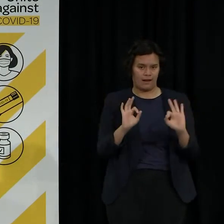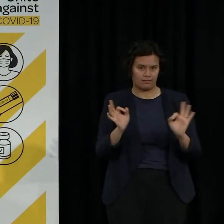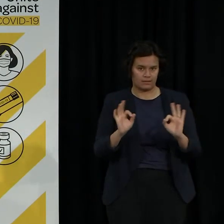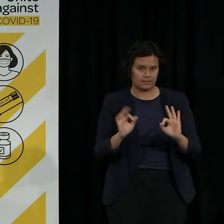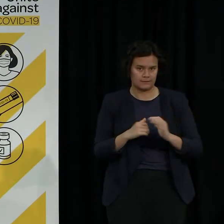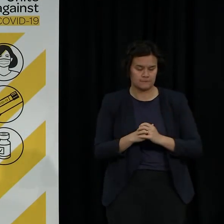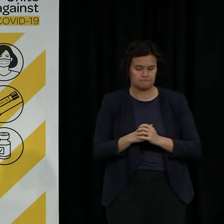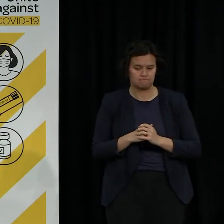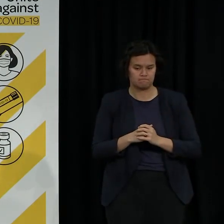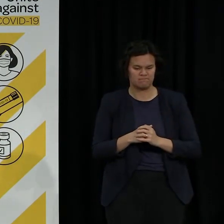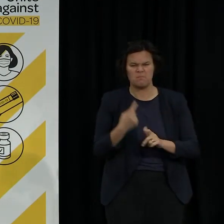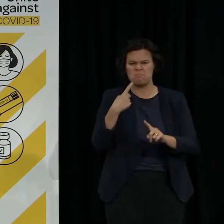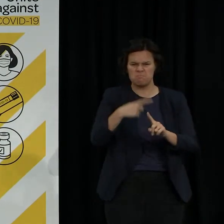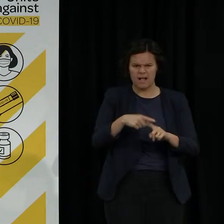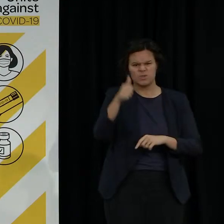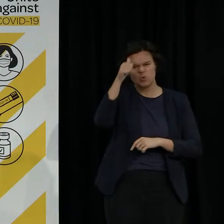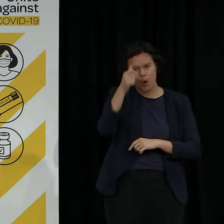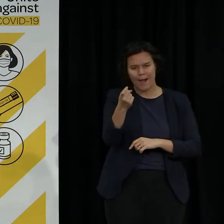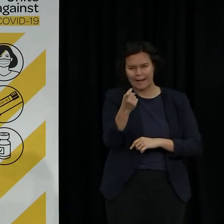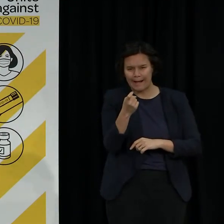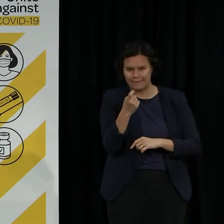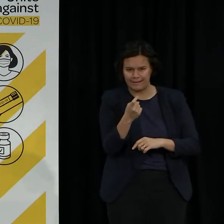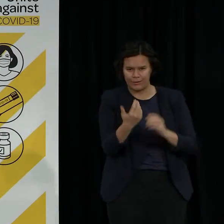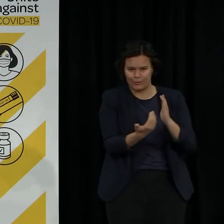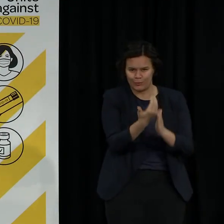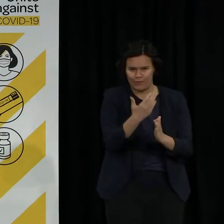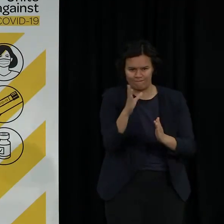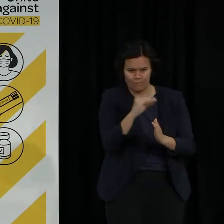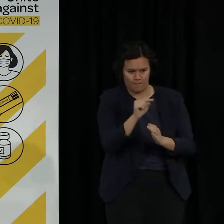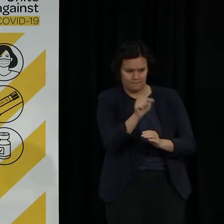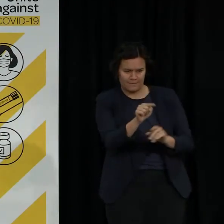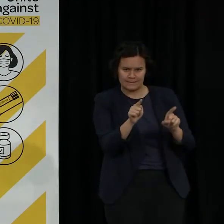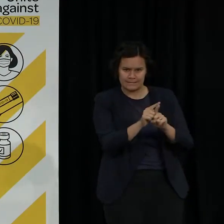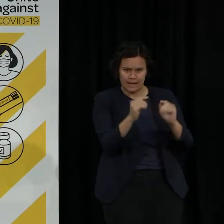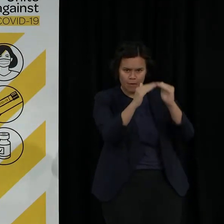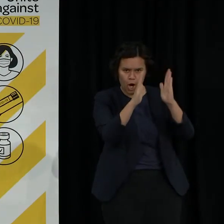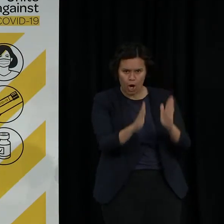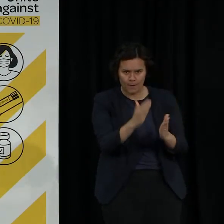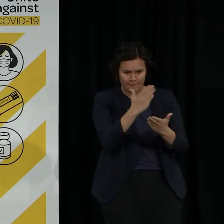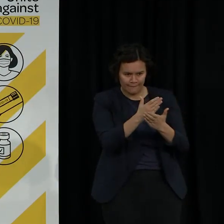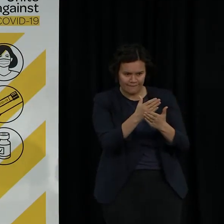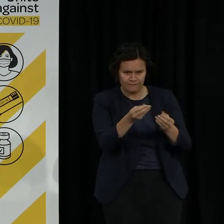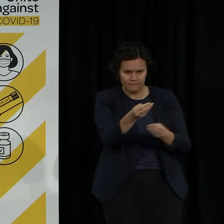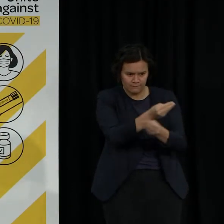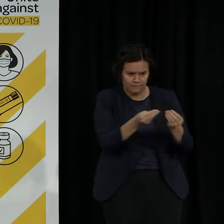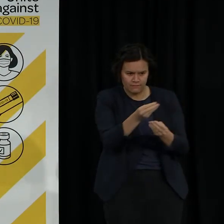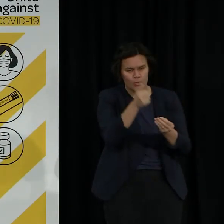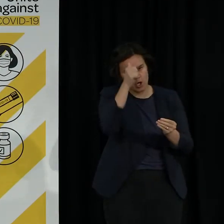either household contacts or other contacts. But we must not be complacent, and